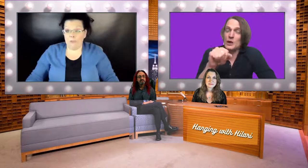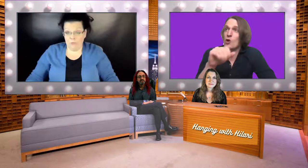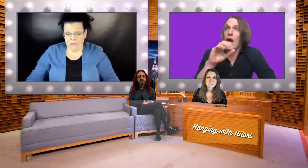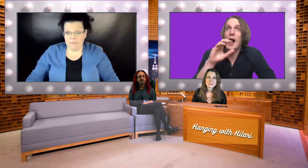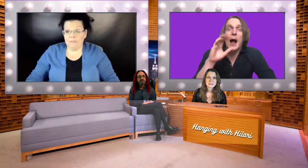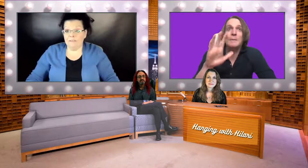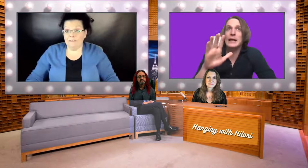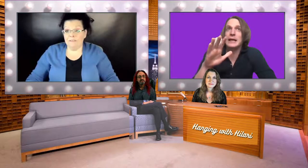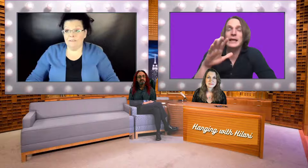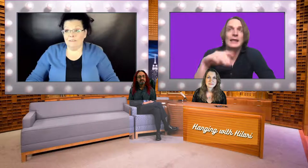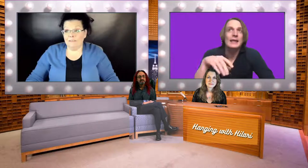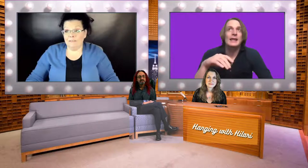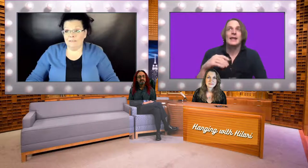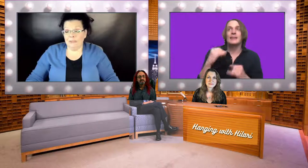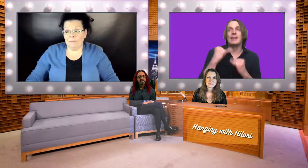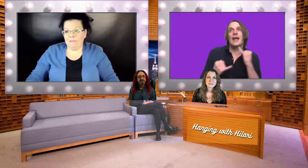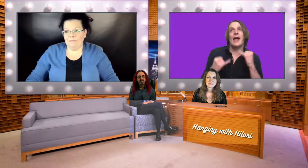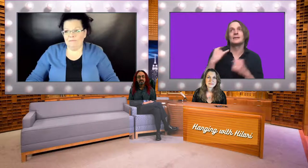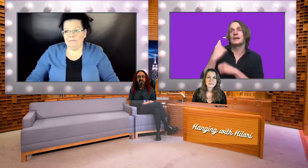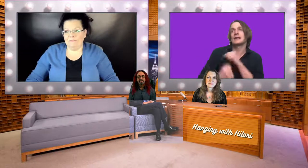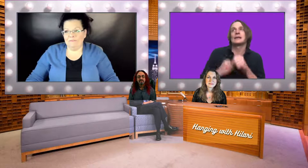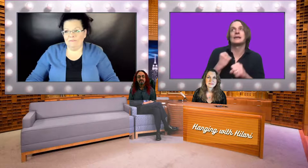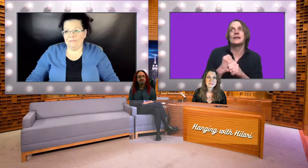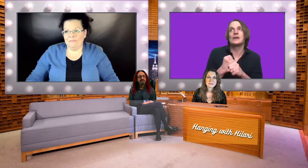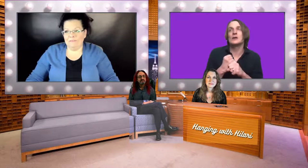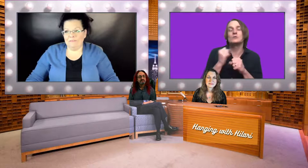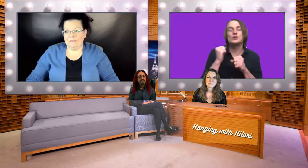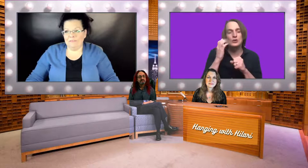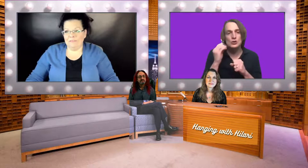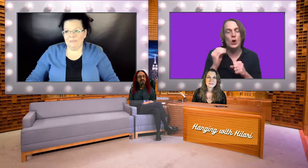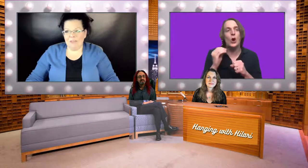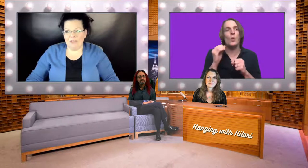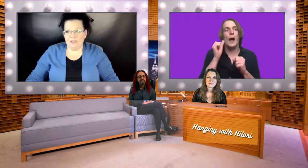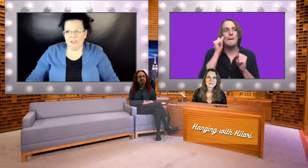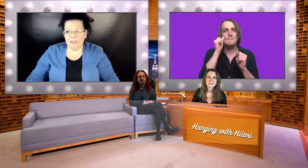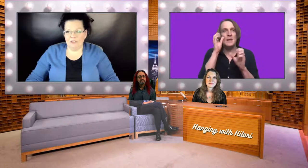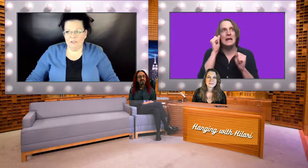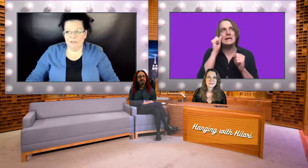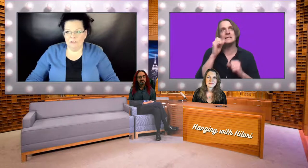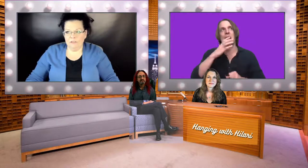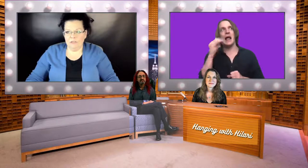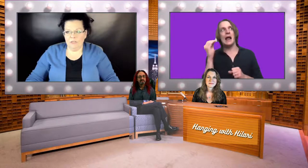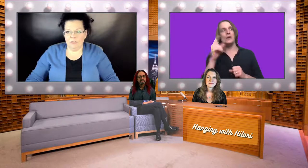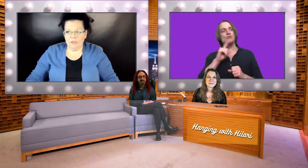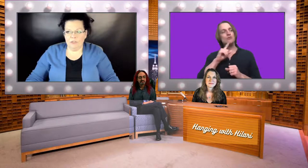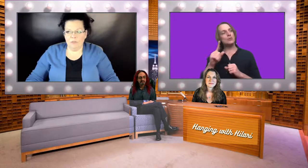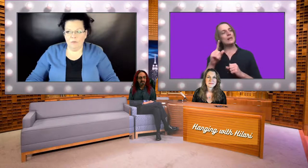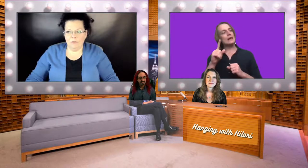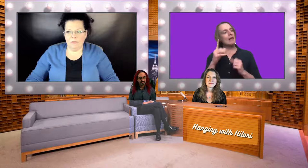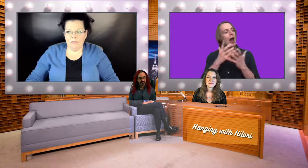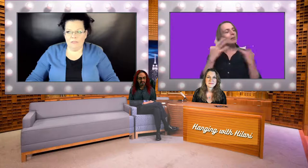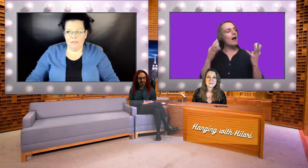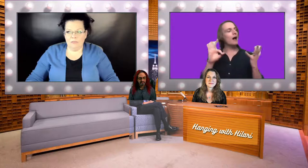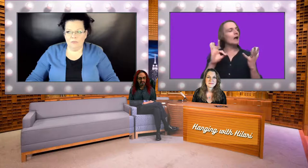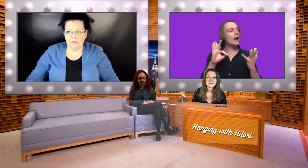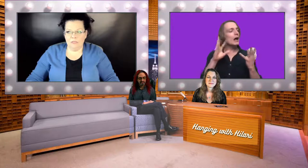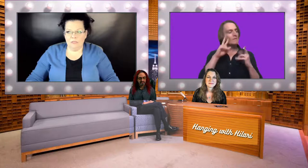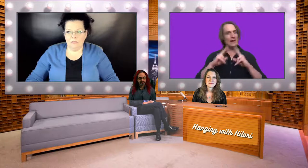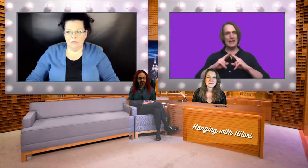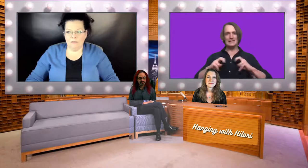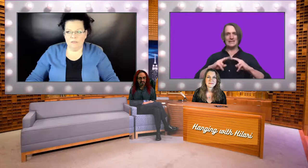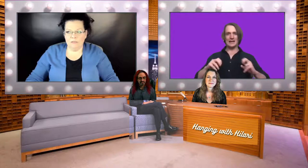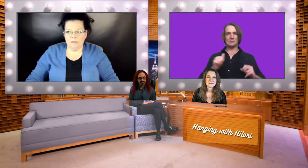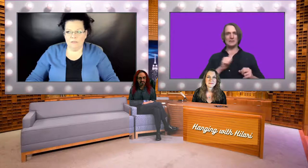I do, yes. I mean, this past year, it was so amazing to